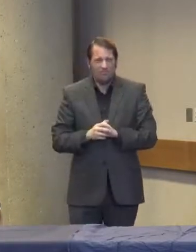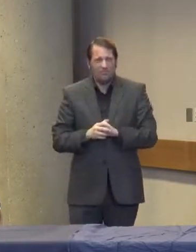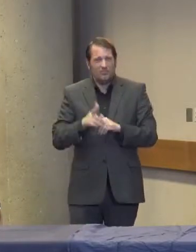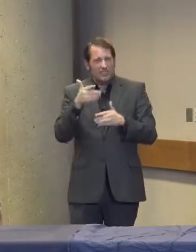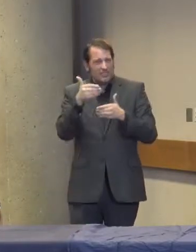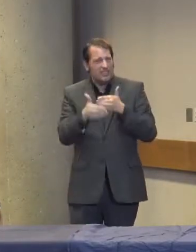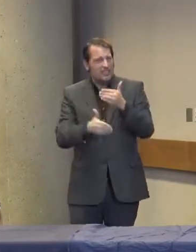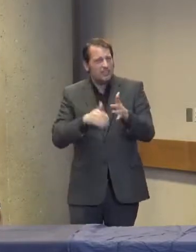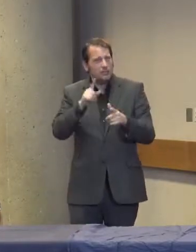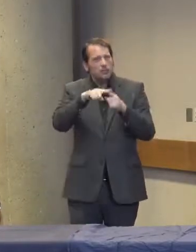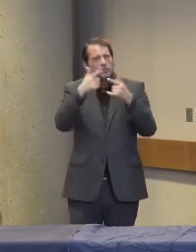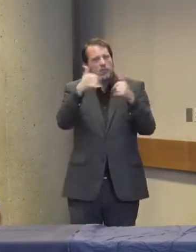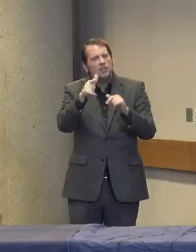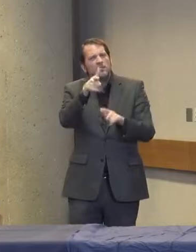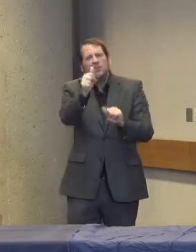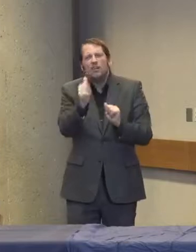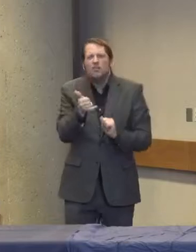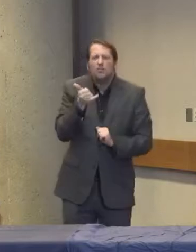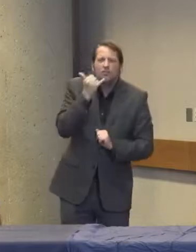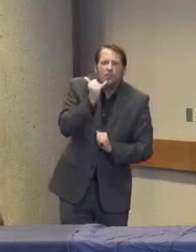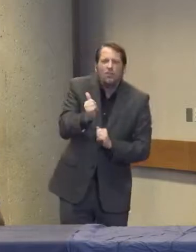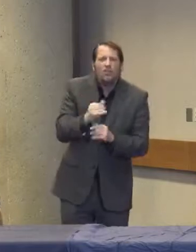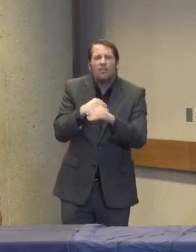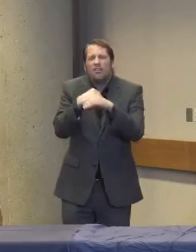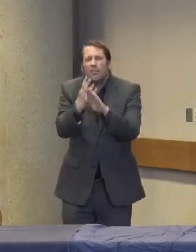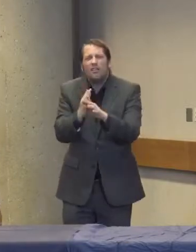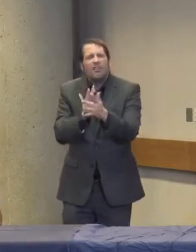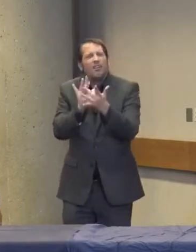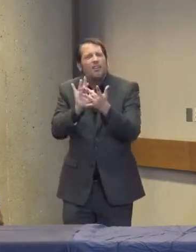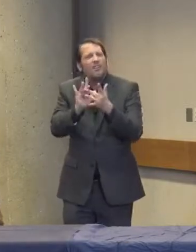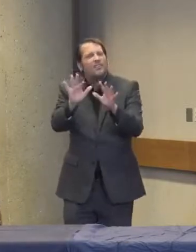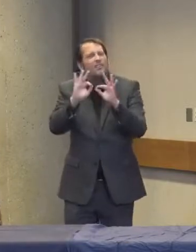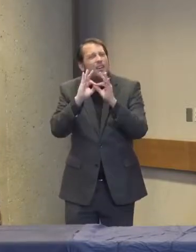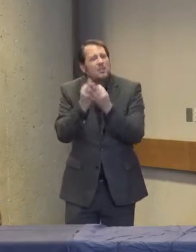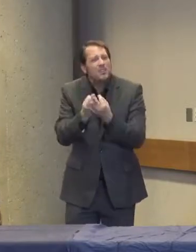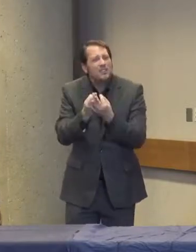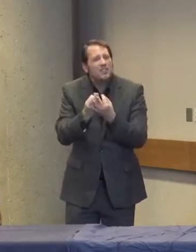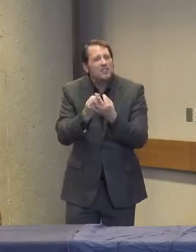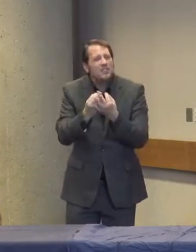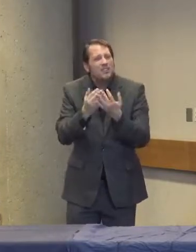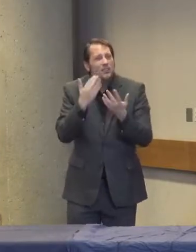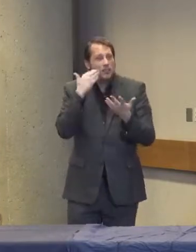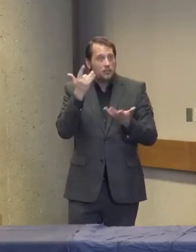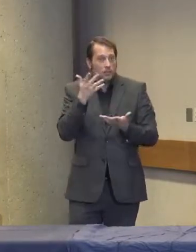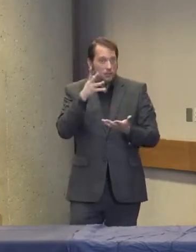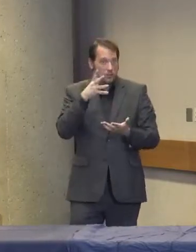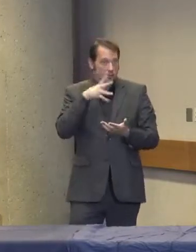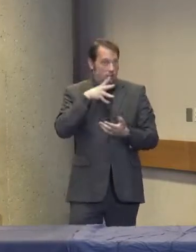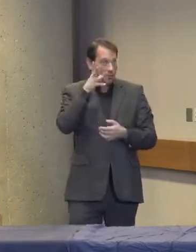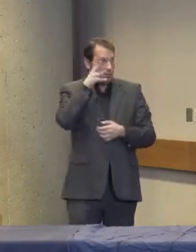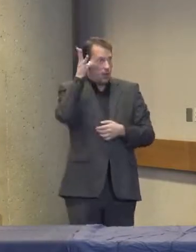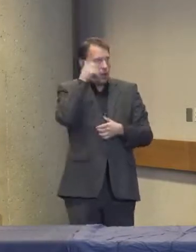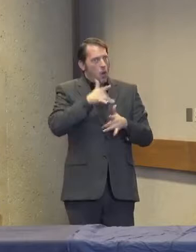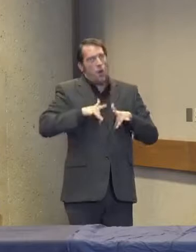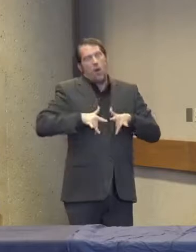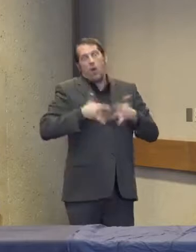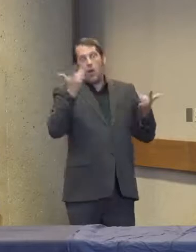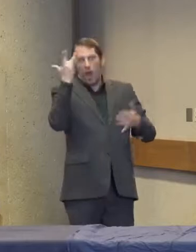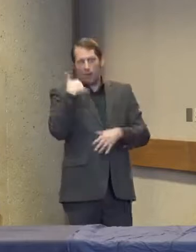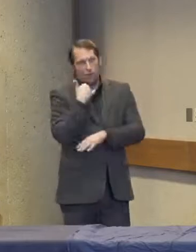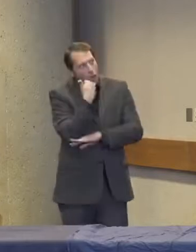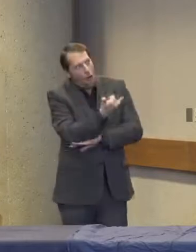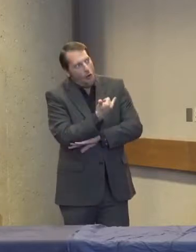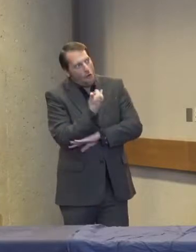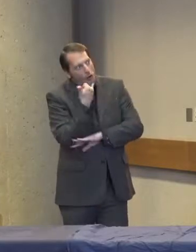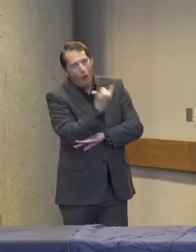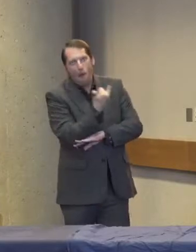your families. My parents are probably glad, well, in some ways glad this happened, because I'm calling them every day asking, what'd you do today? Where'd you go? Who'd you talk